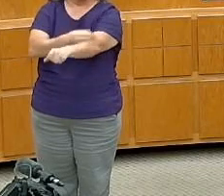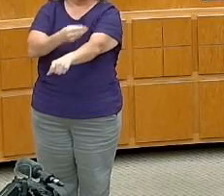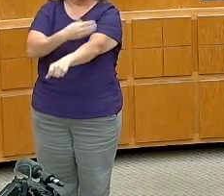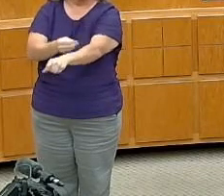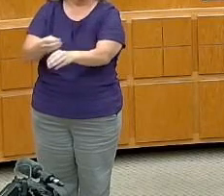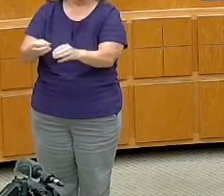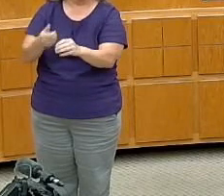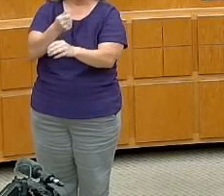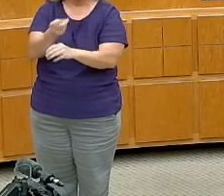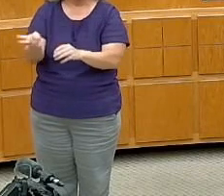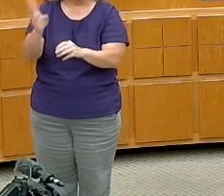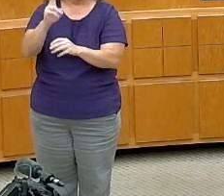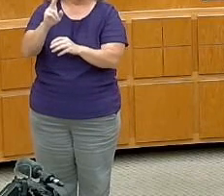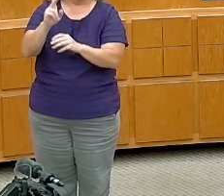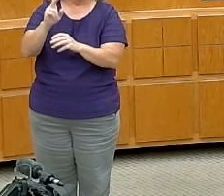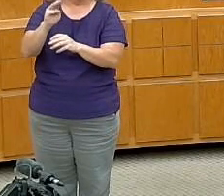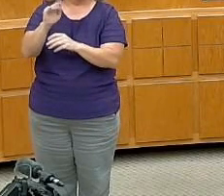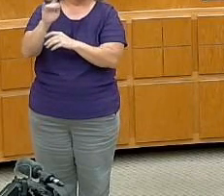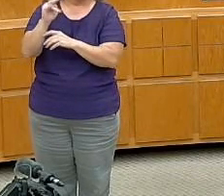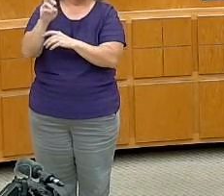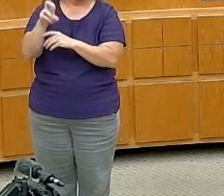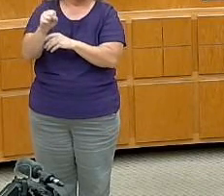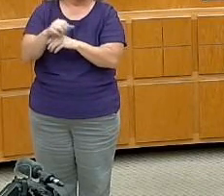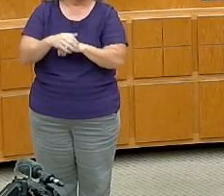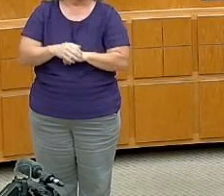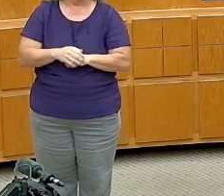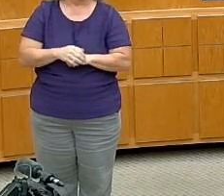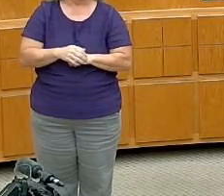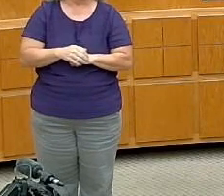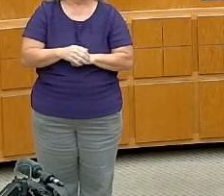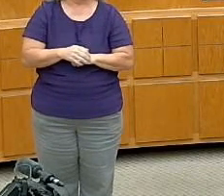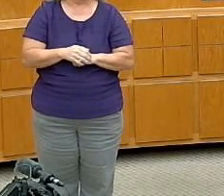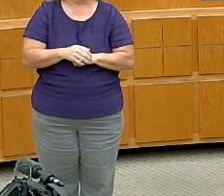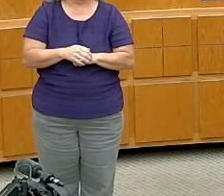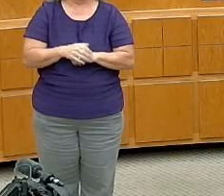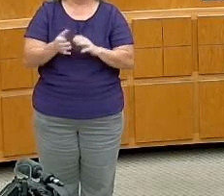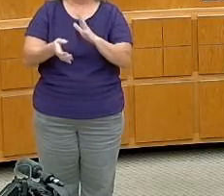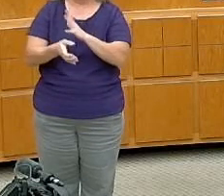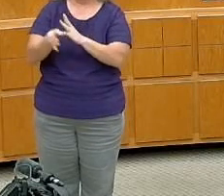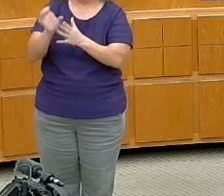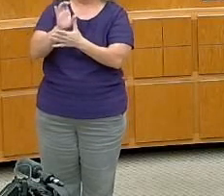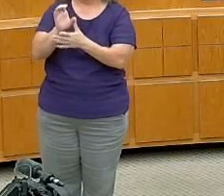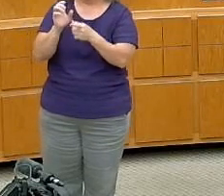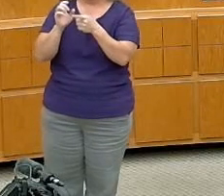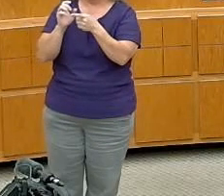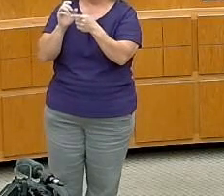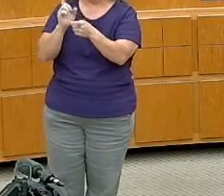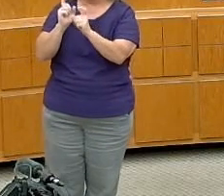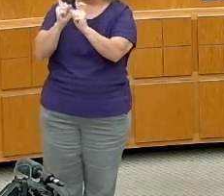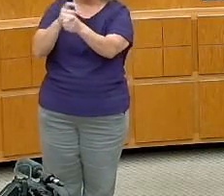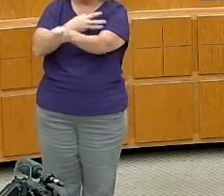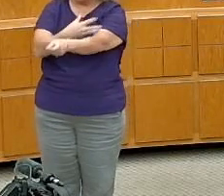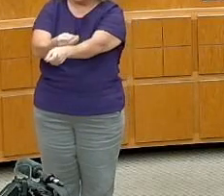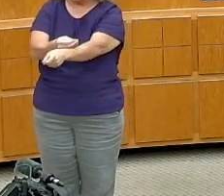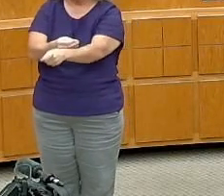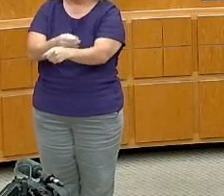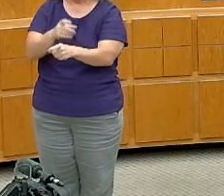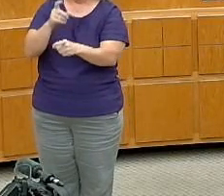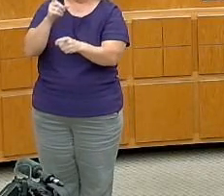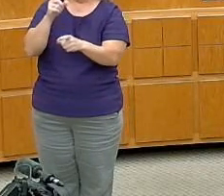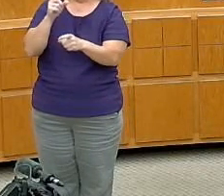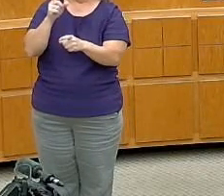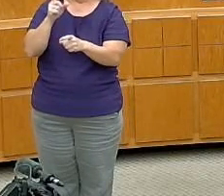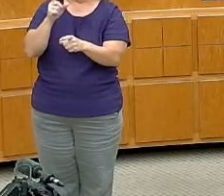So the criteria for the COVID-19 patient donors is they have to be asymptomatic for 14 days. They have to be exposed to the